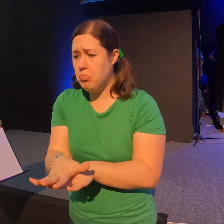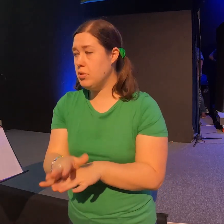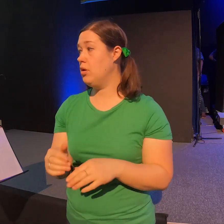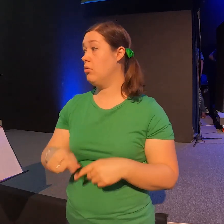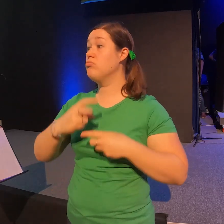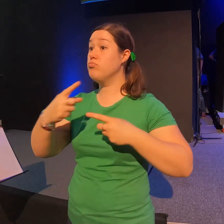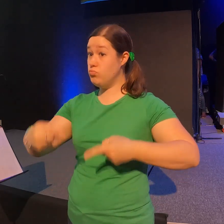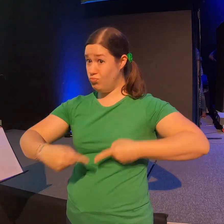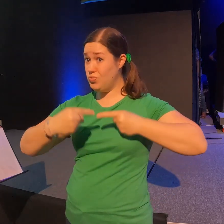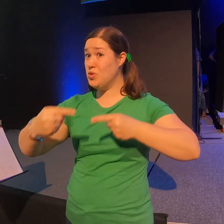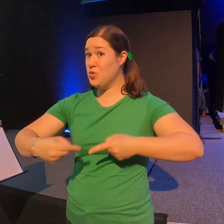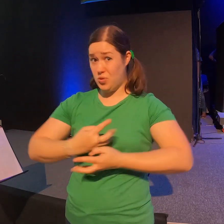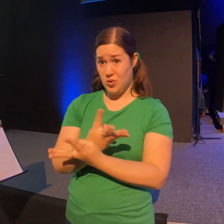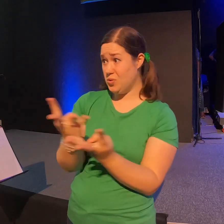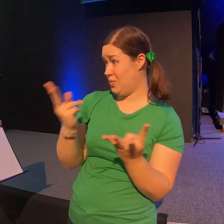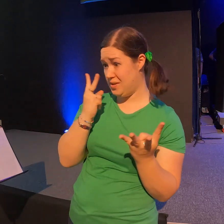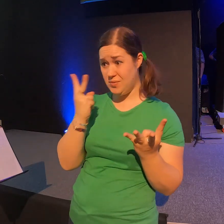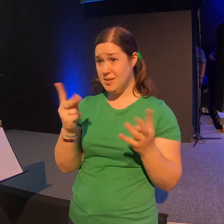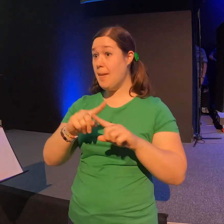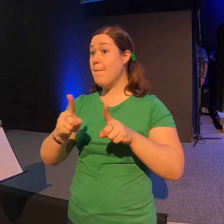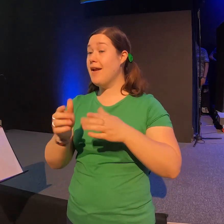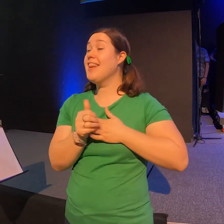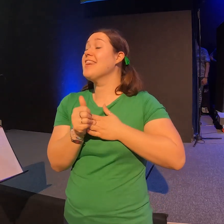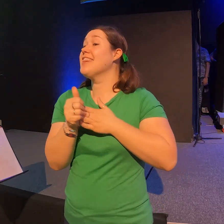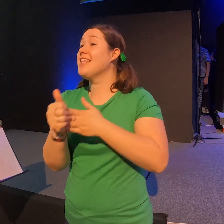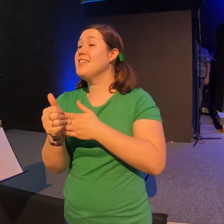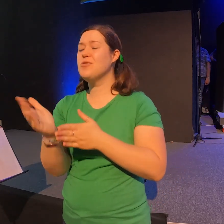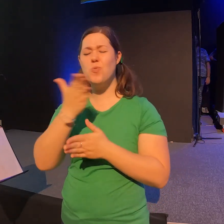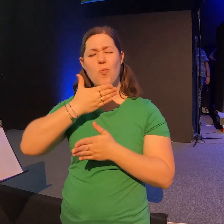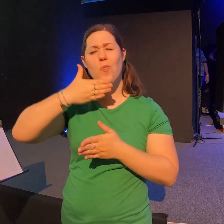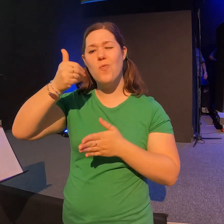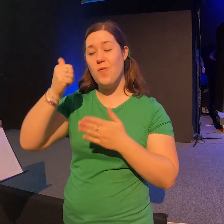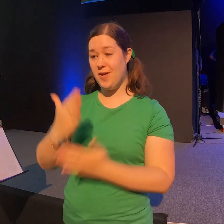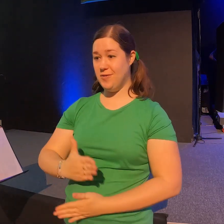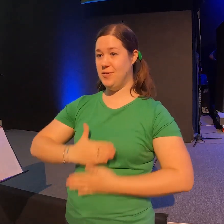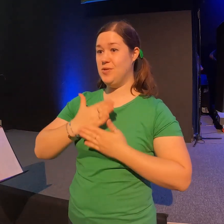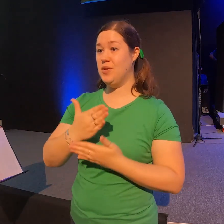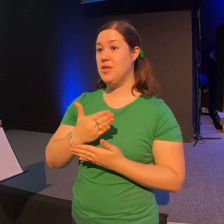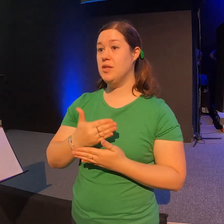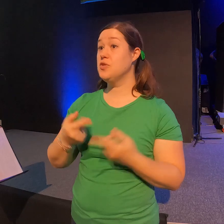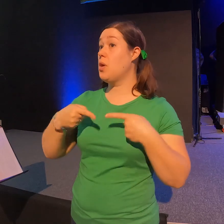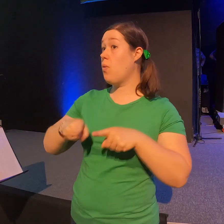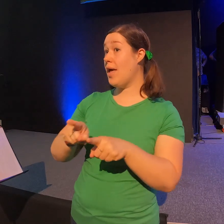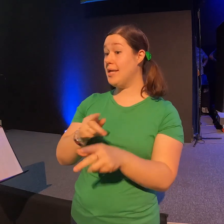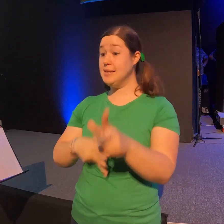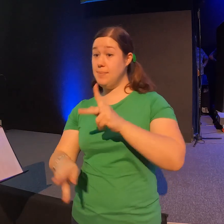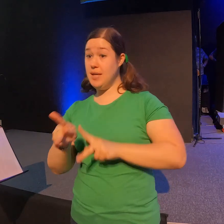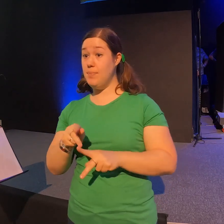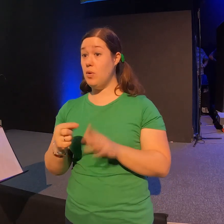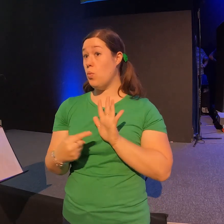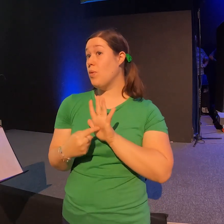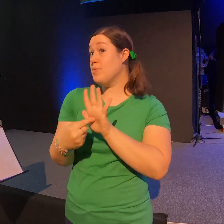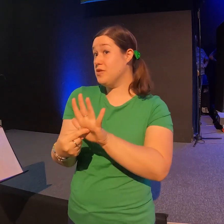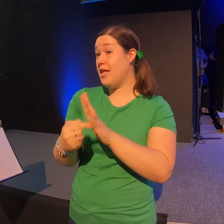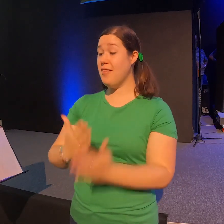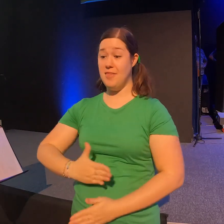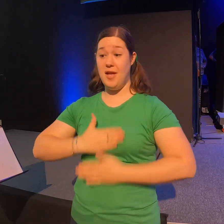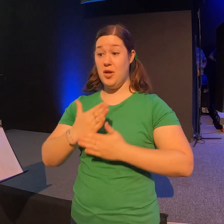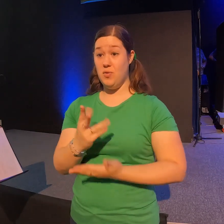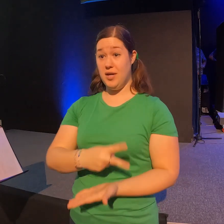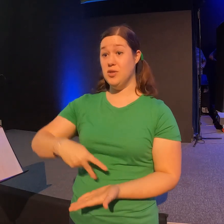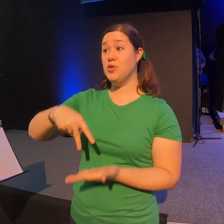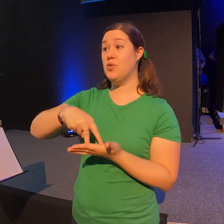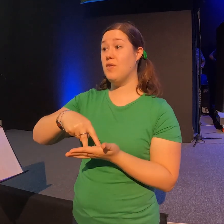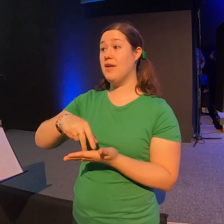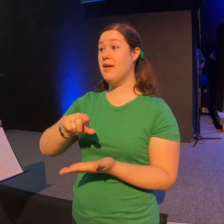it always leads us to that greater joy. So as people who represent that greatest joy and who are part of the body of Christ, I invite us to stand now as we